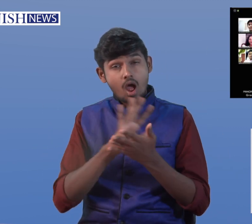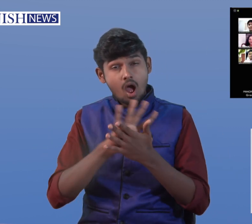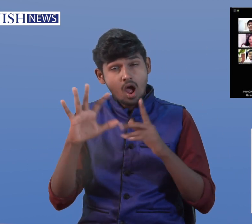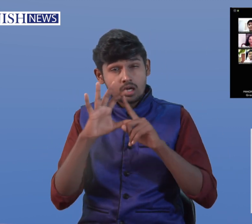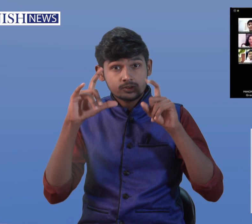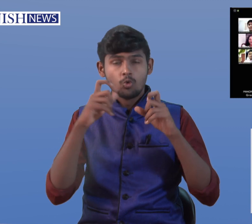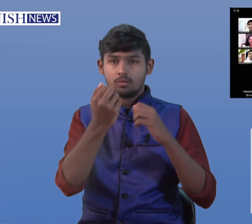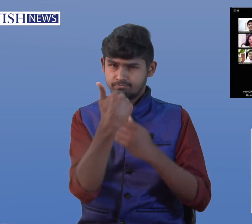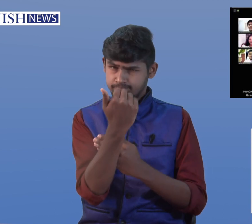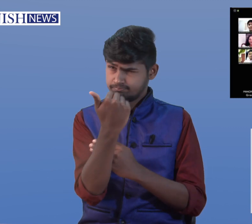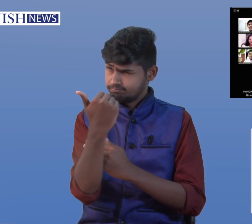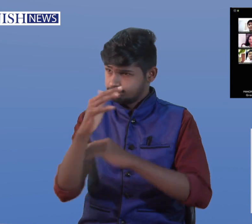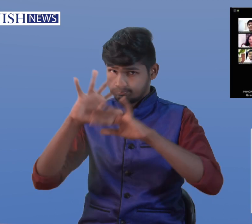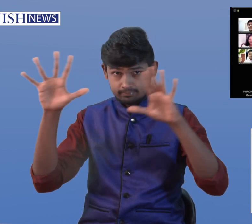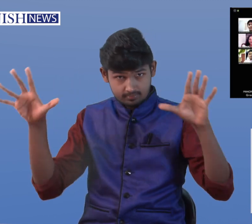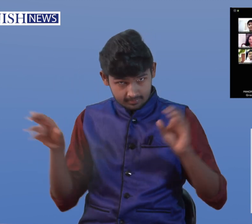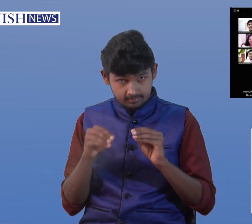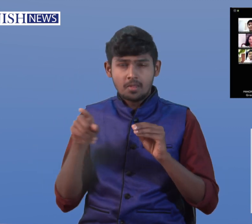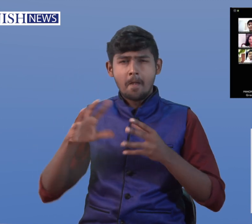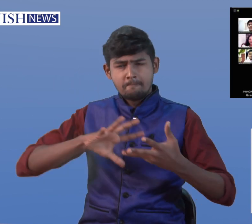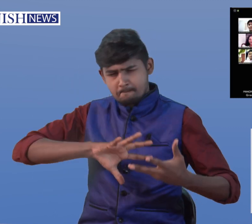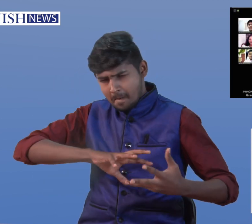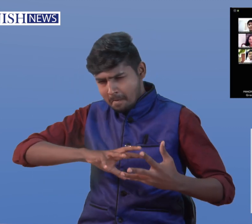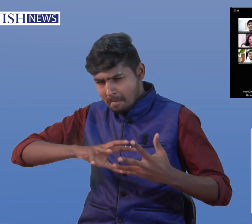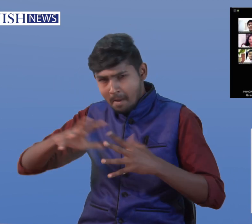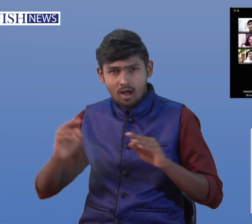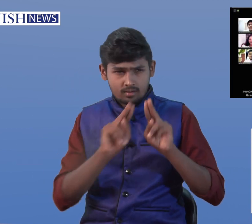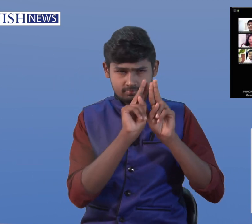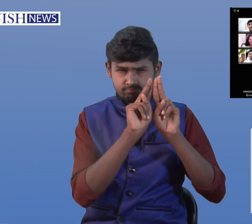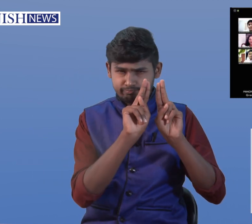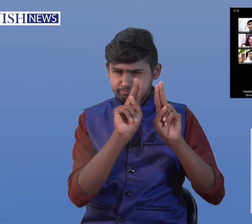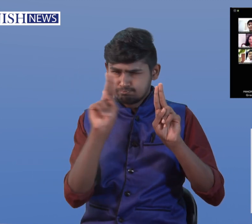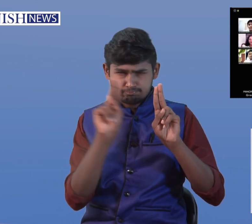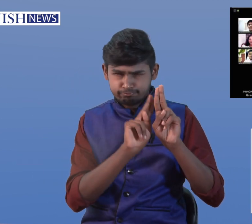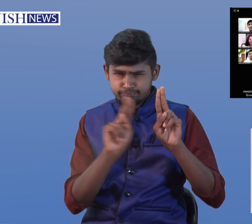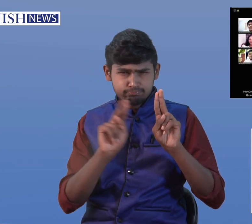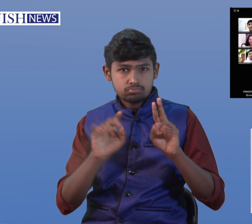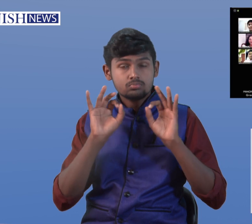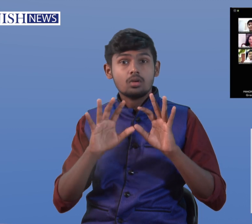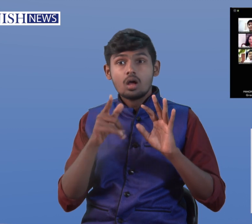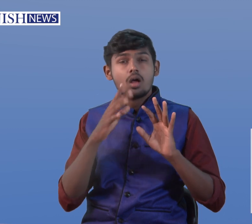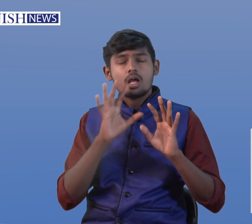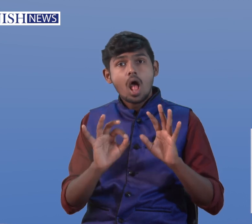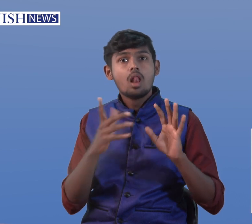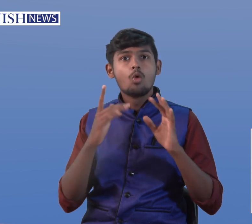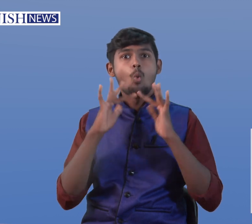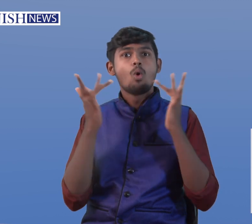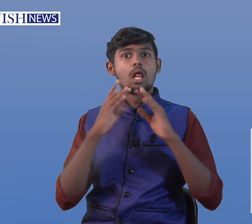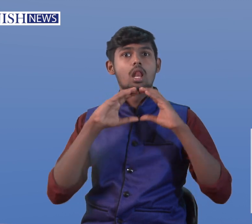to make a collage of individual photos. Then it was changed to taking pictures through online classrooms.